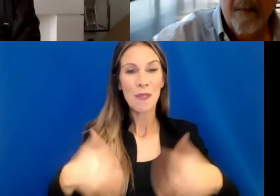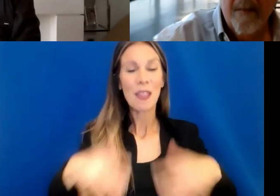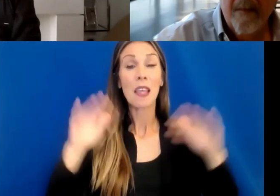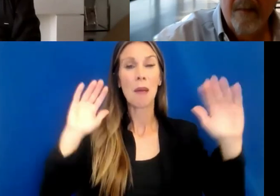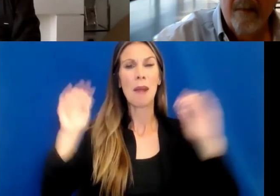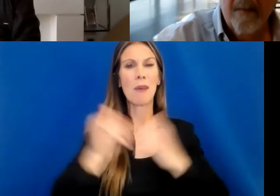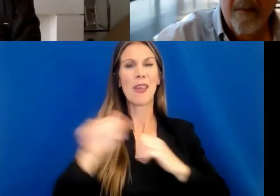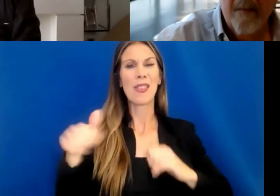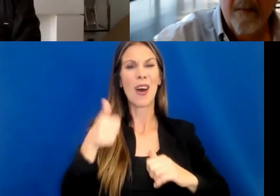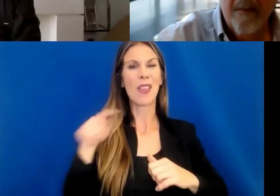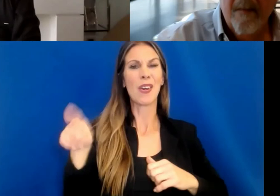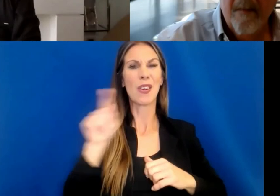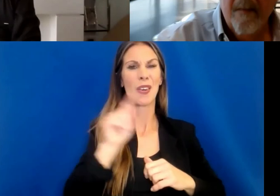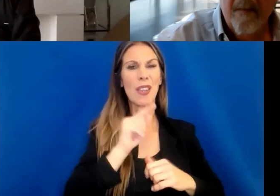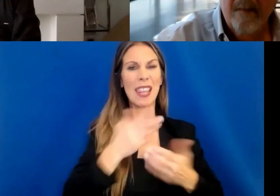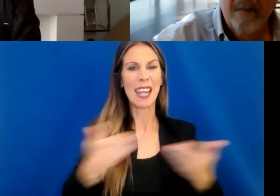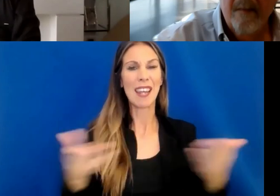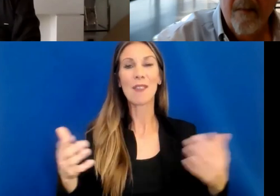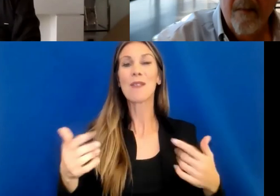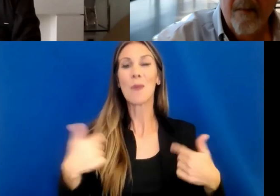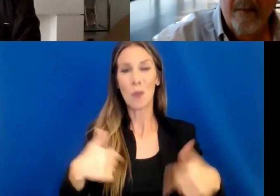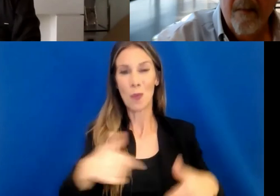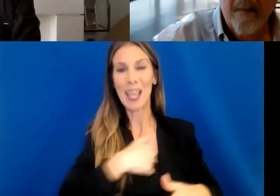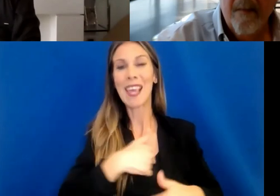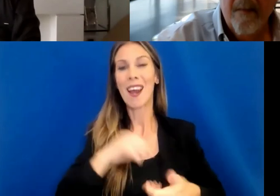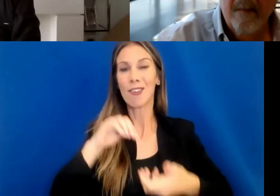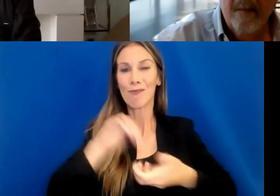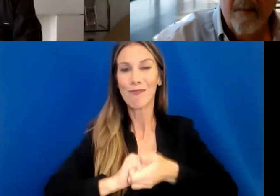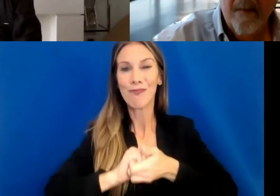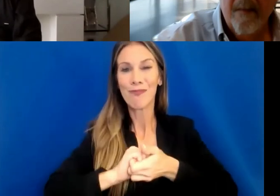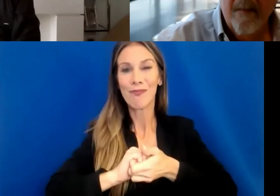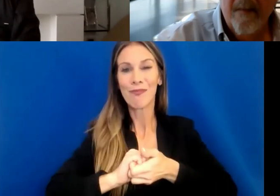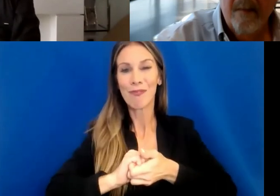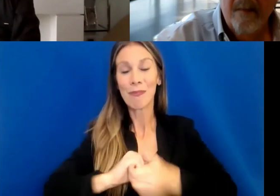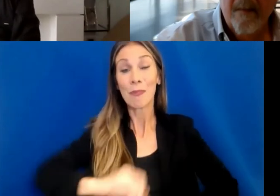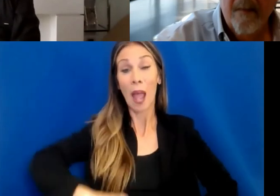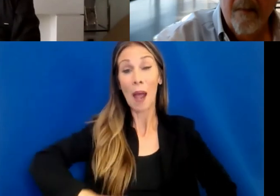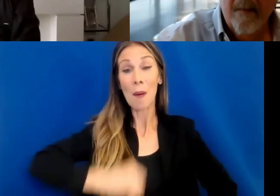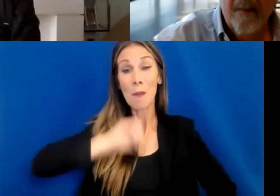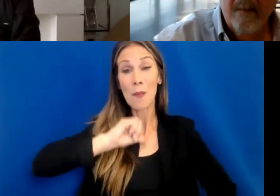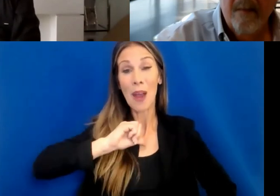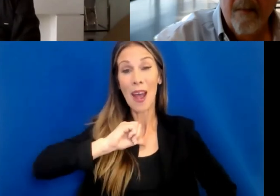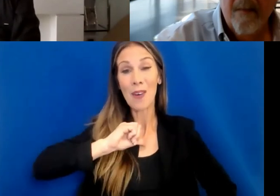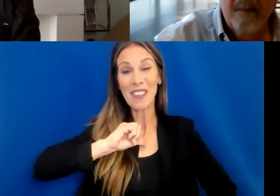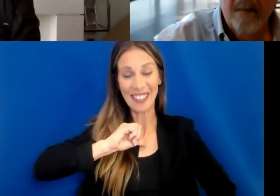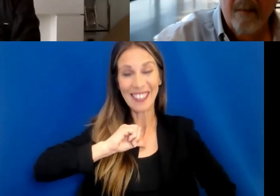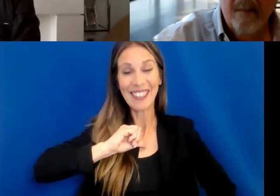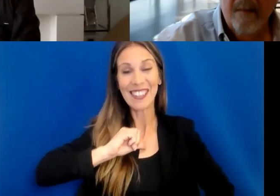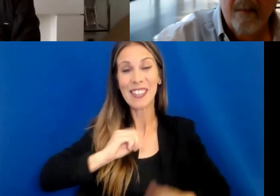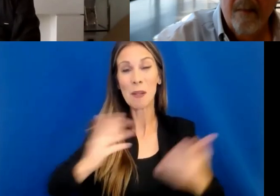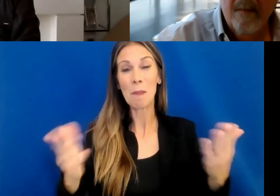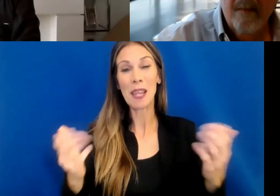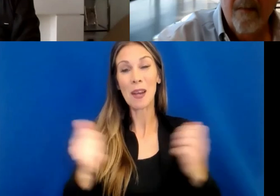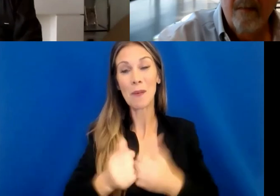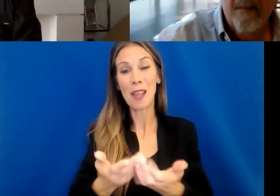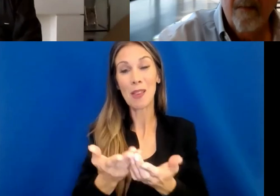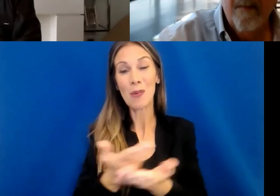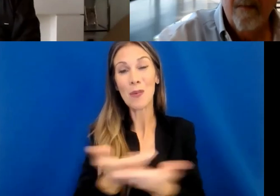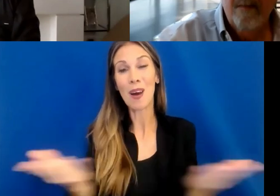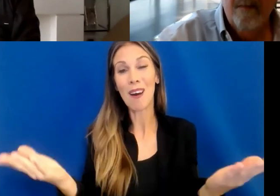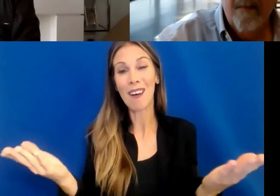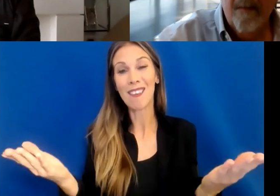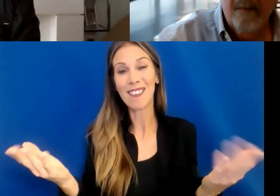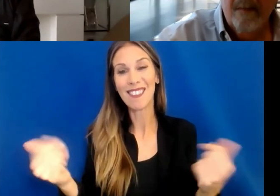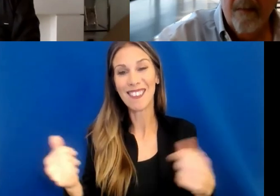we intersect and are part. And I'm really proud to be part of the team that's bringing you